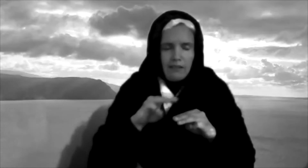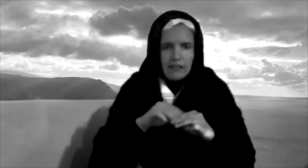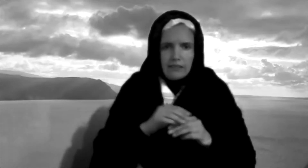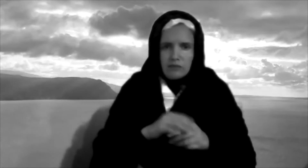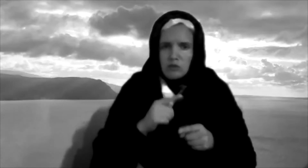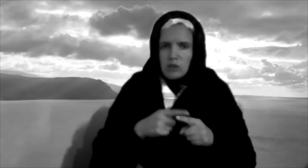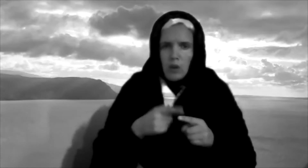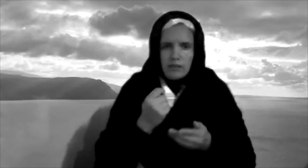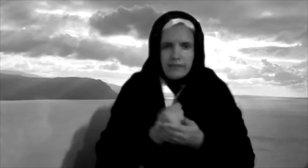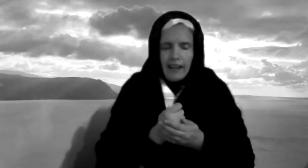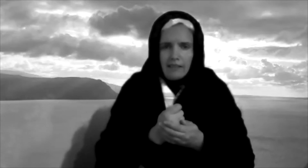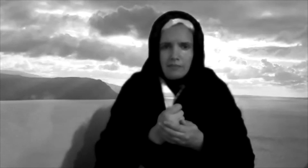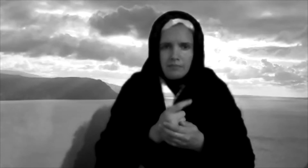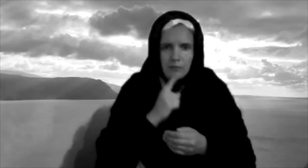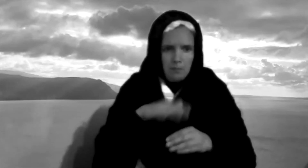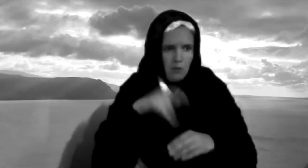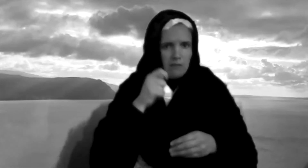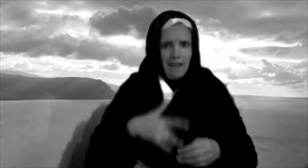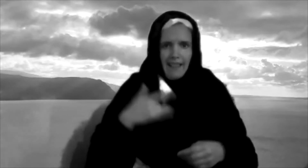I don't know what to do. Do we go to the mainland?